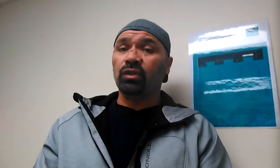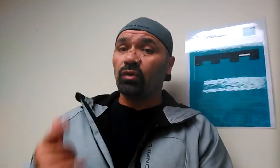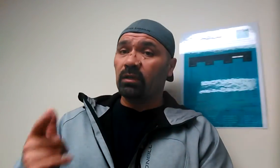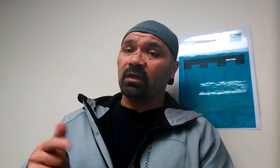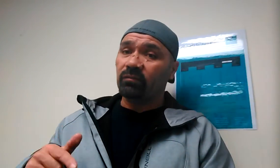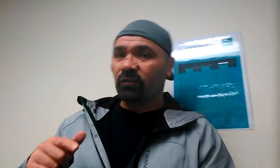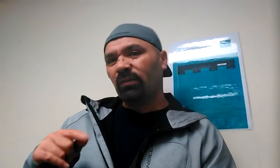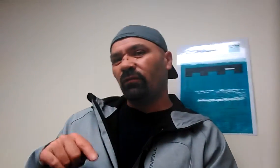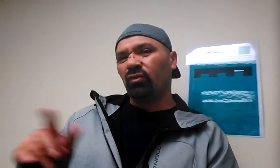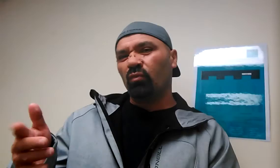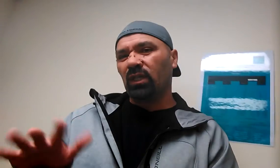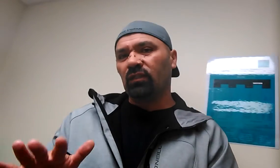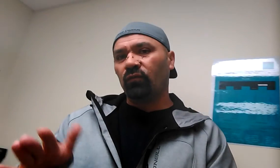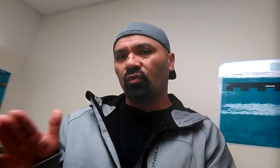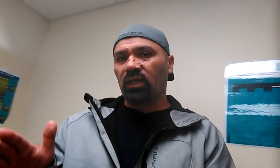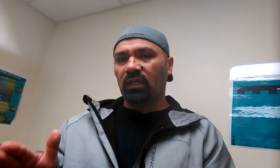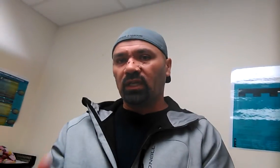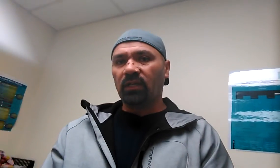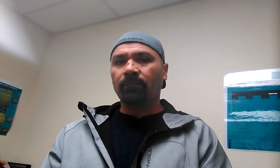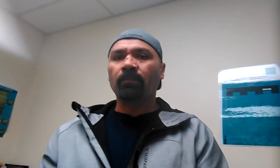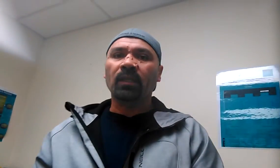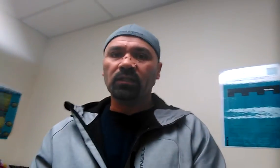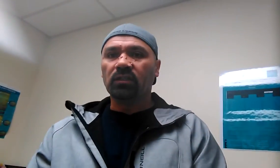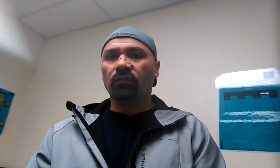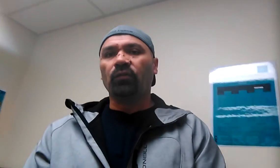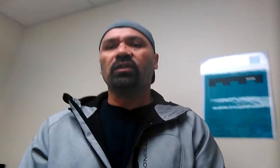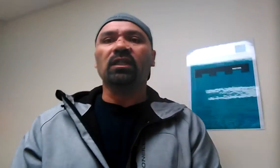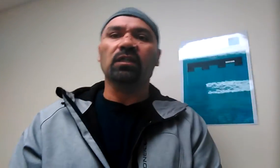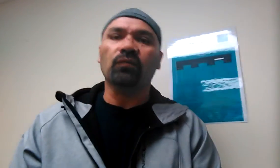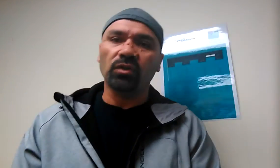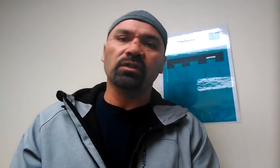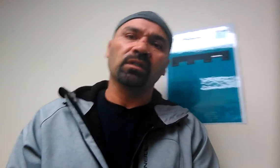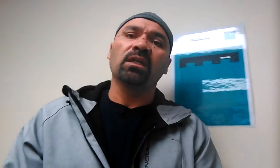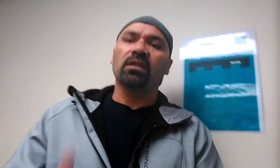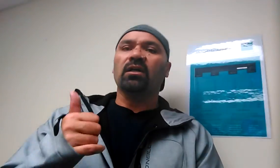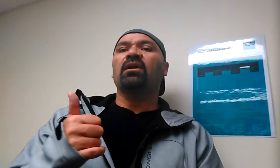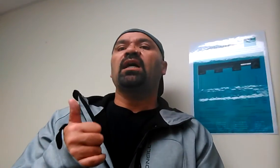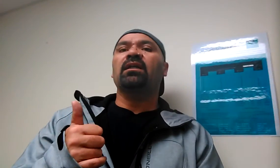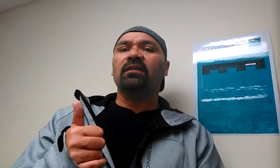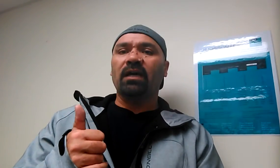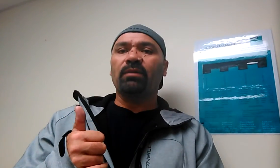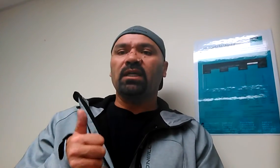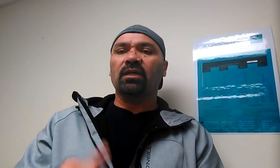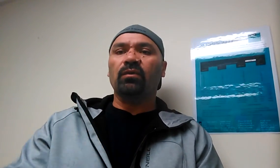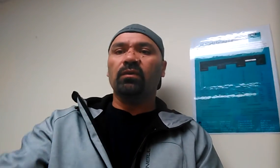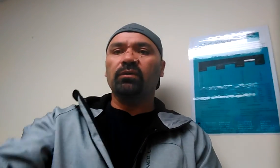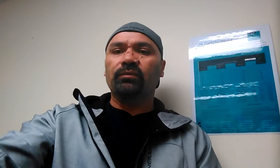talking about from levels 1 to 4 here. Ne? So first things first, go hard. Ngā mihi kia koutou.